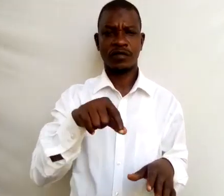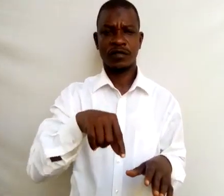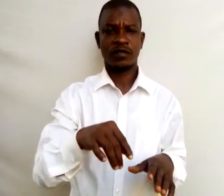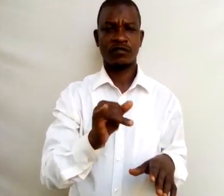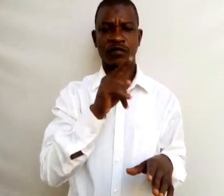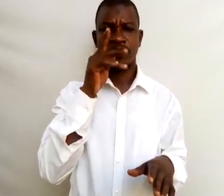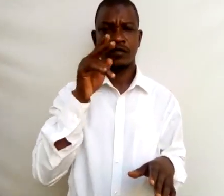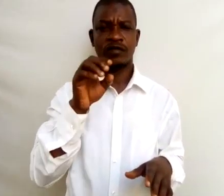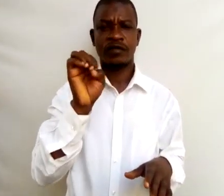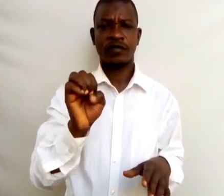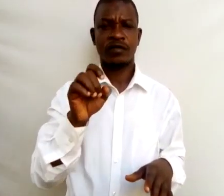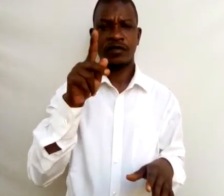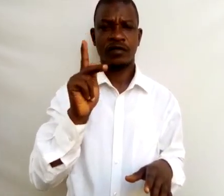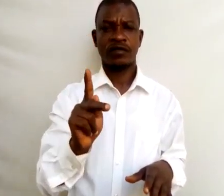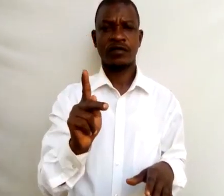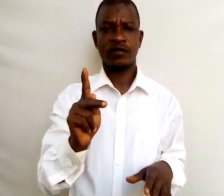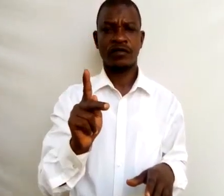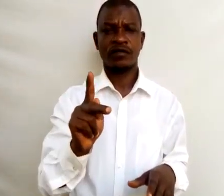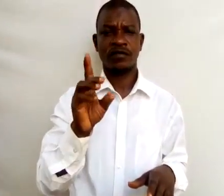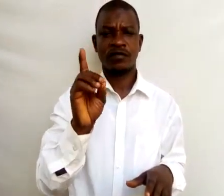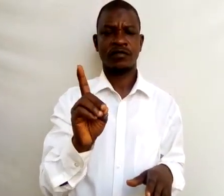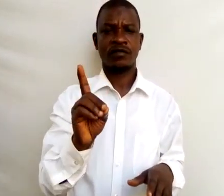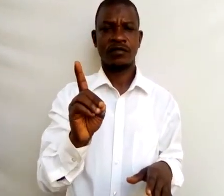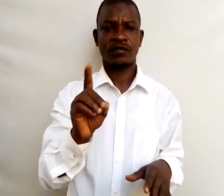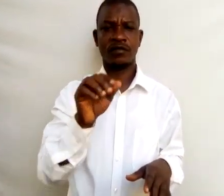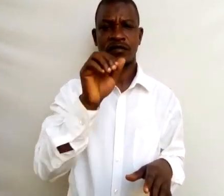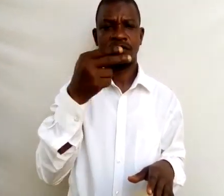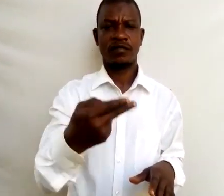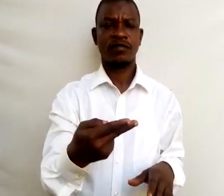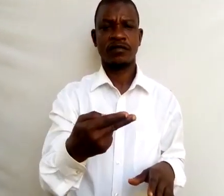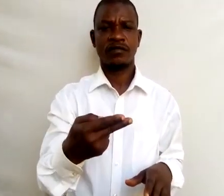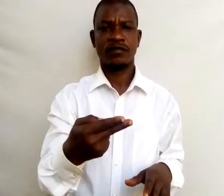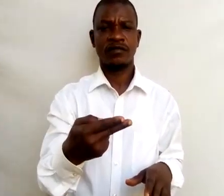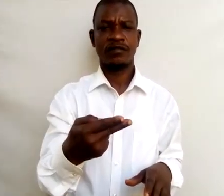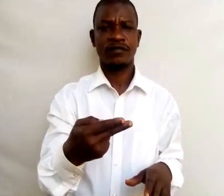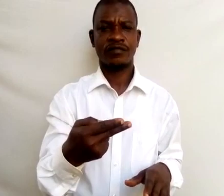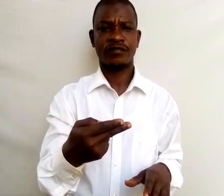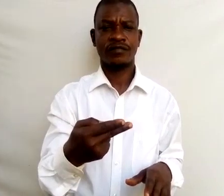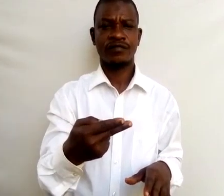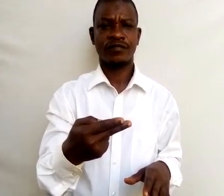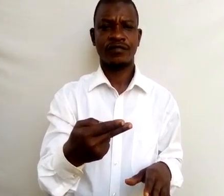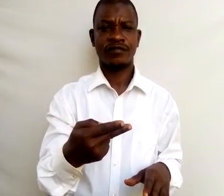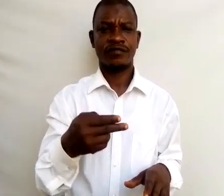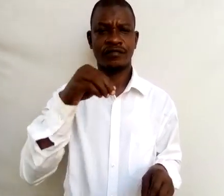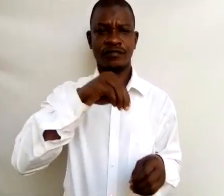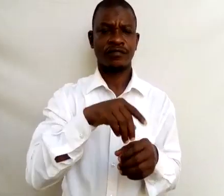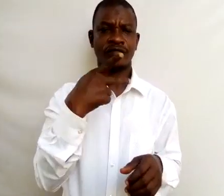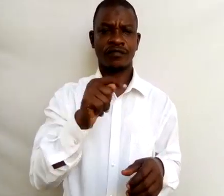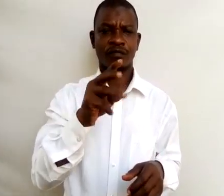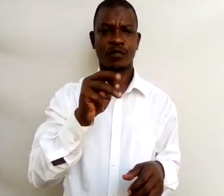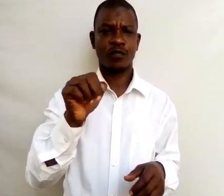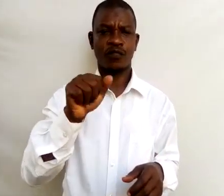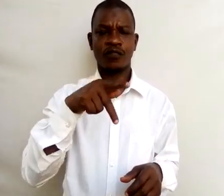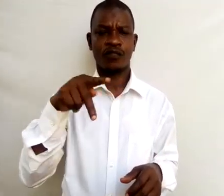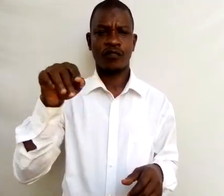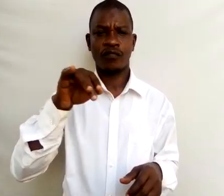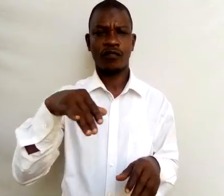E, K, D, H. In the mapping above, F